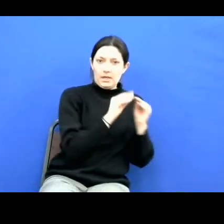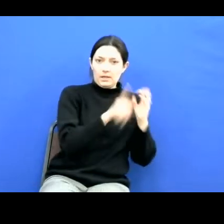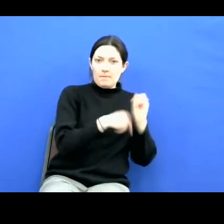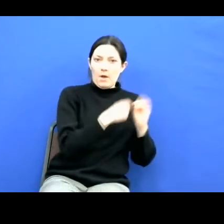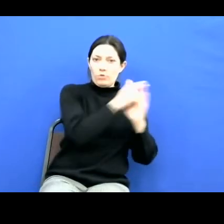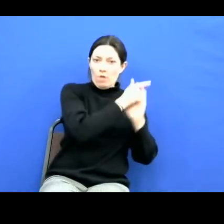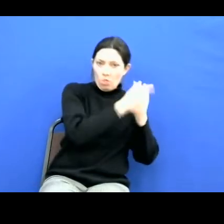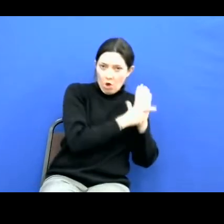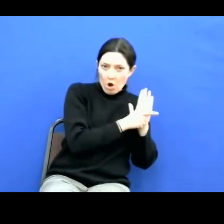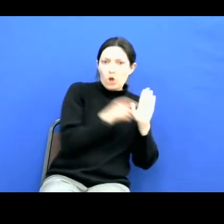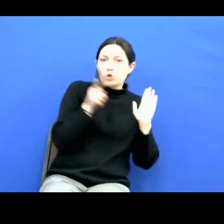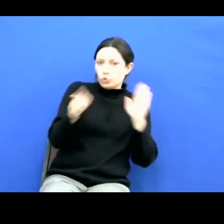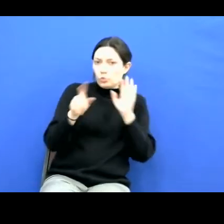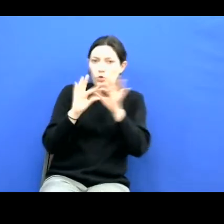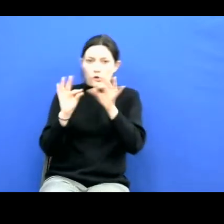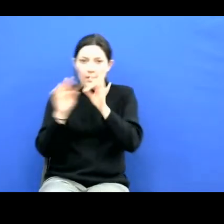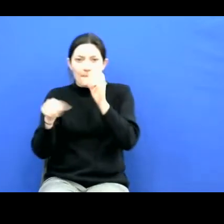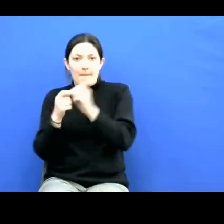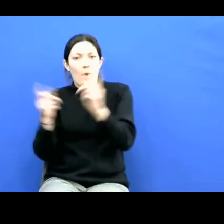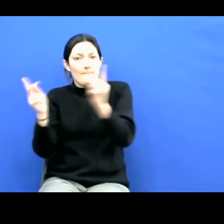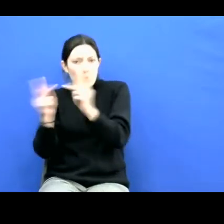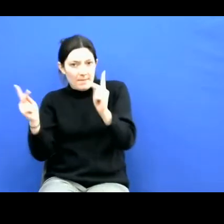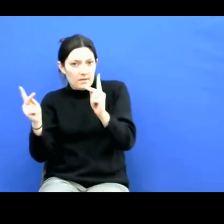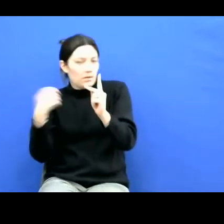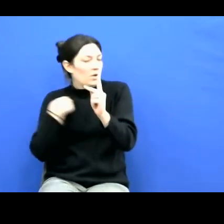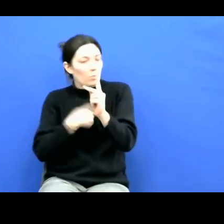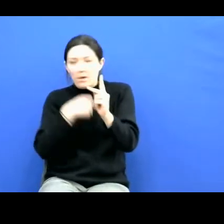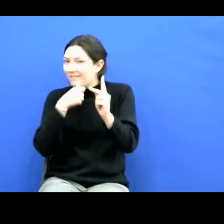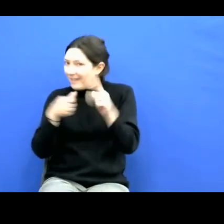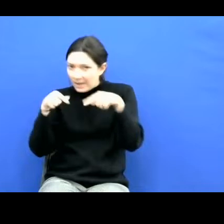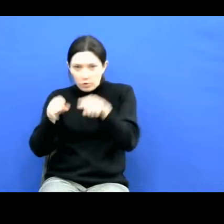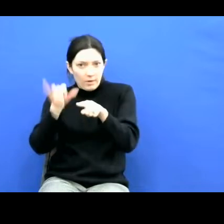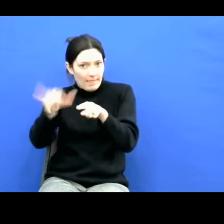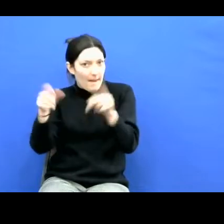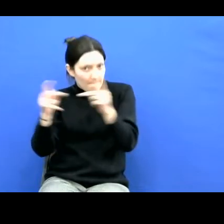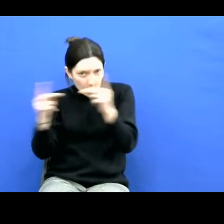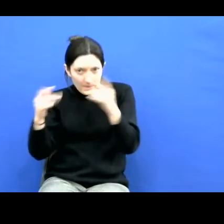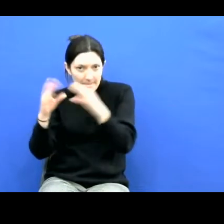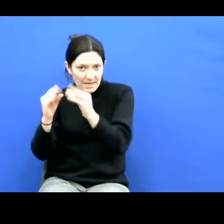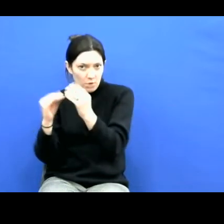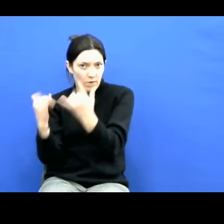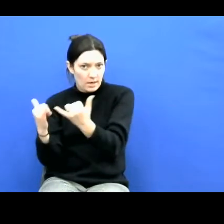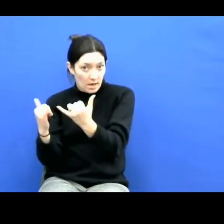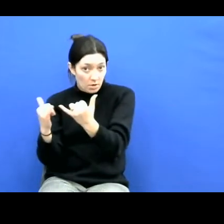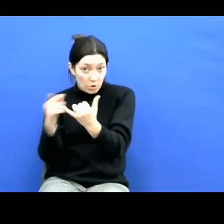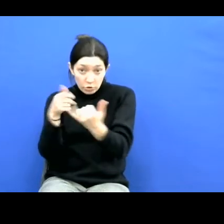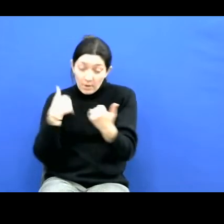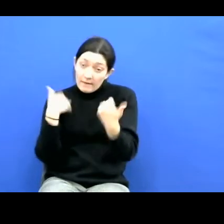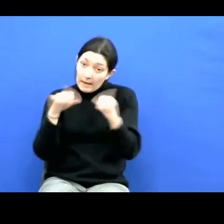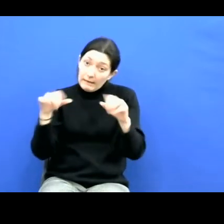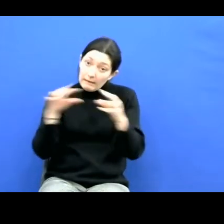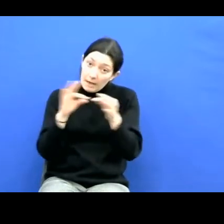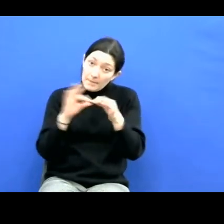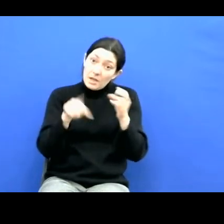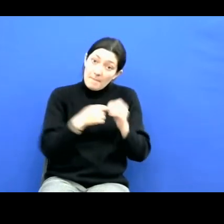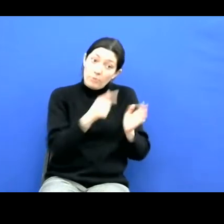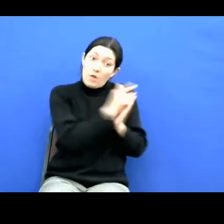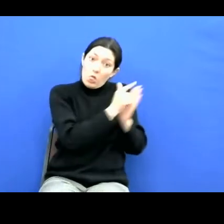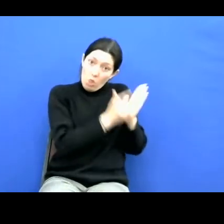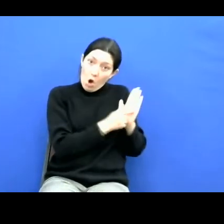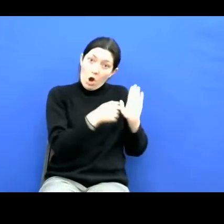You're talking about a special use permit. We're not in that public hearing yet. Do you have any comments about the local law